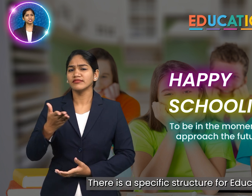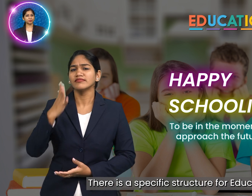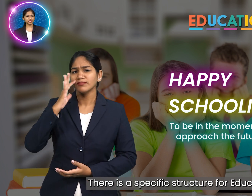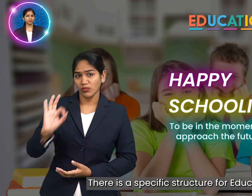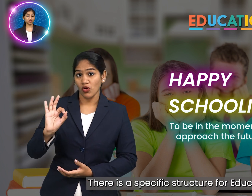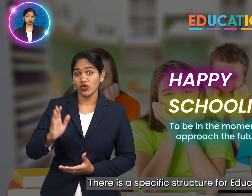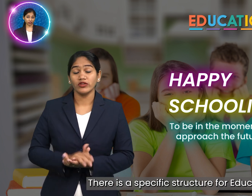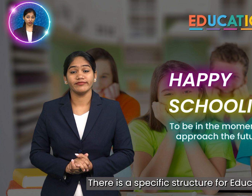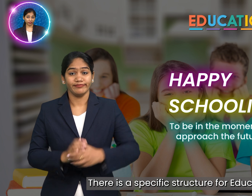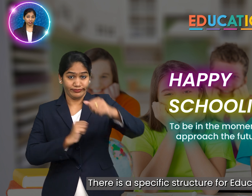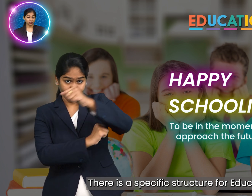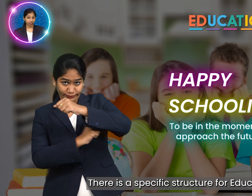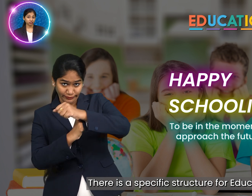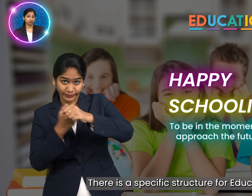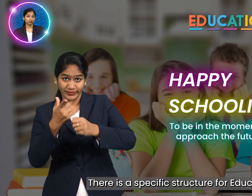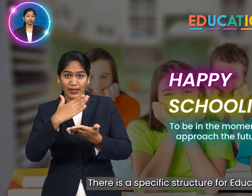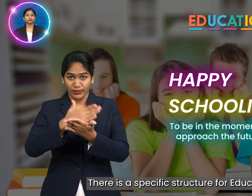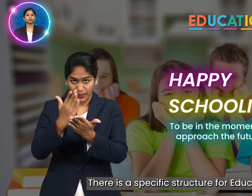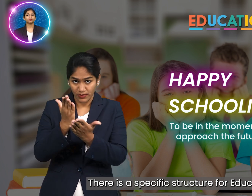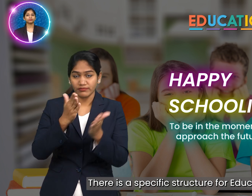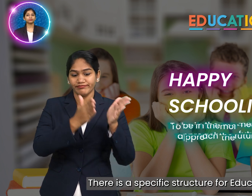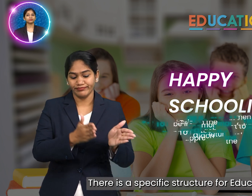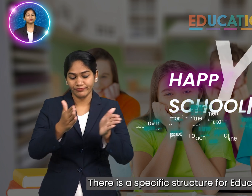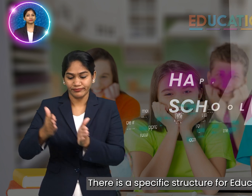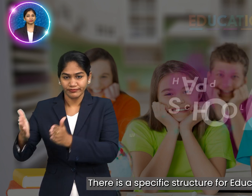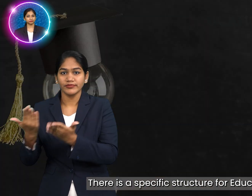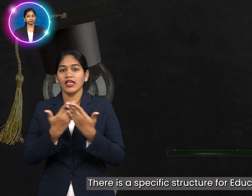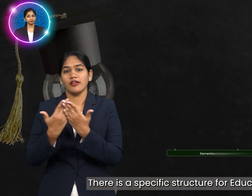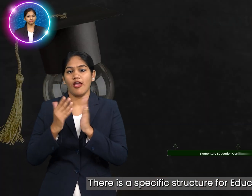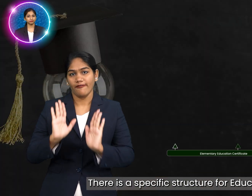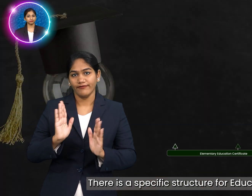There is a specific structure for education.